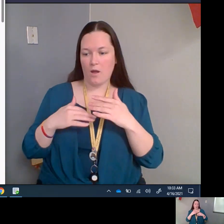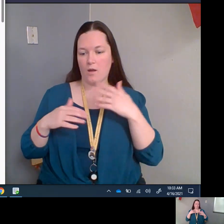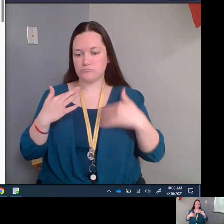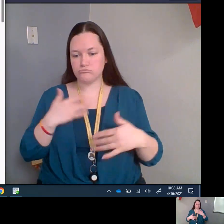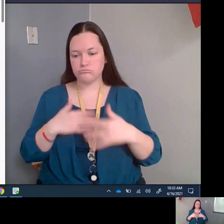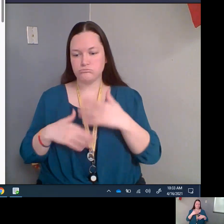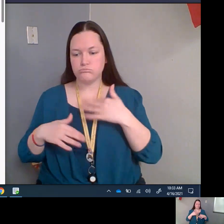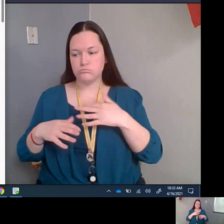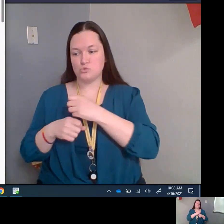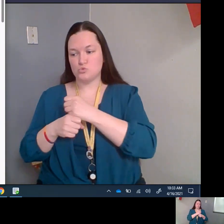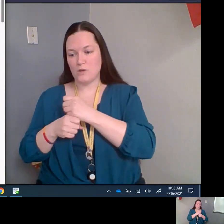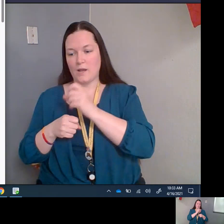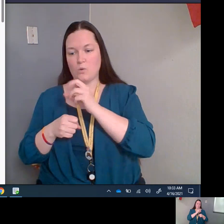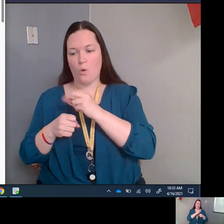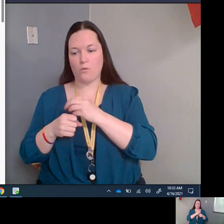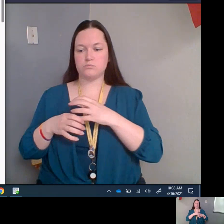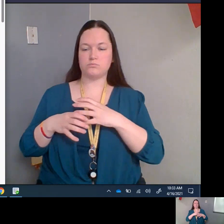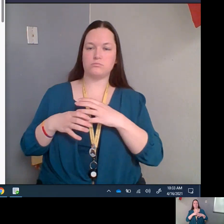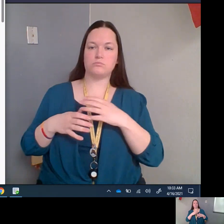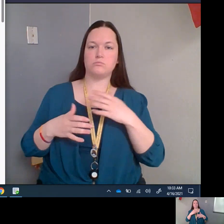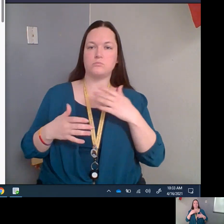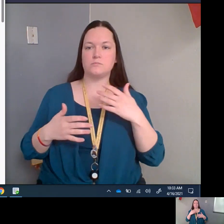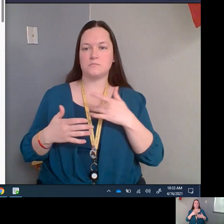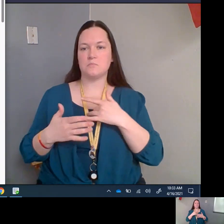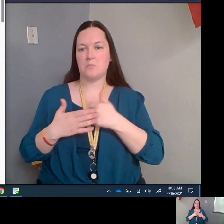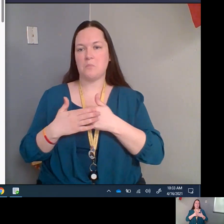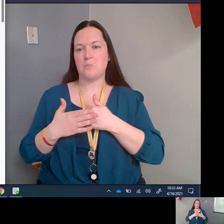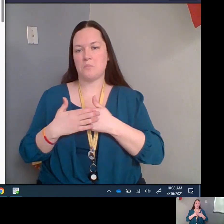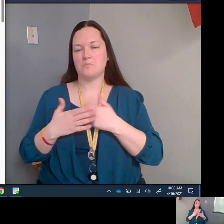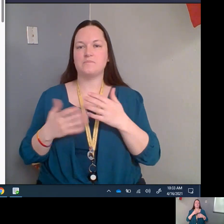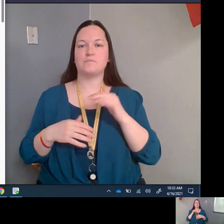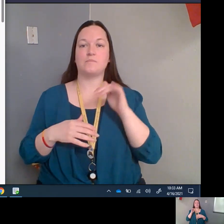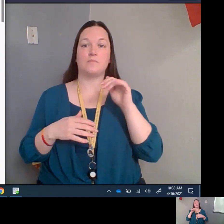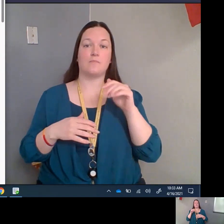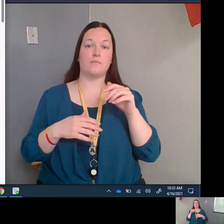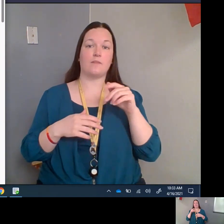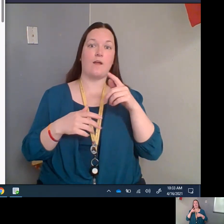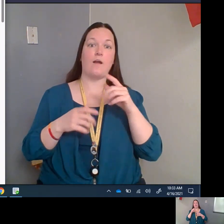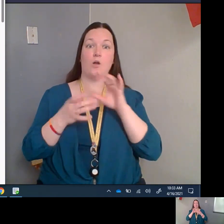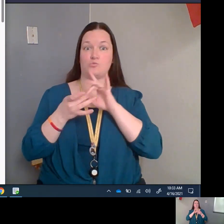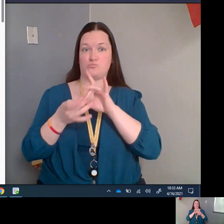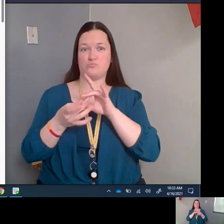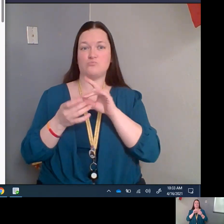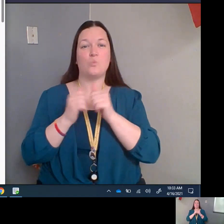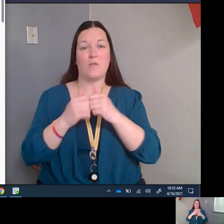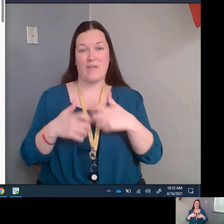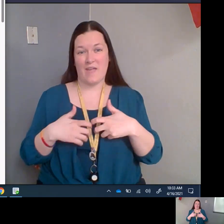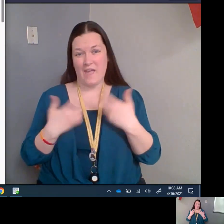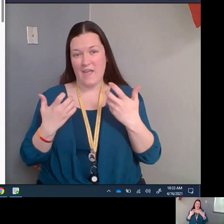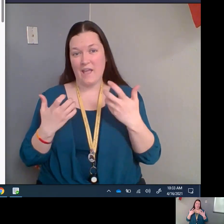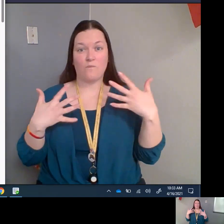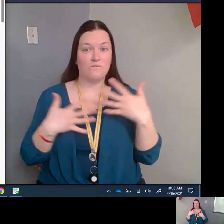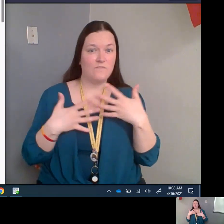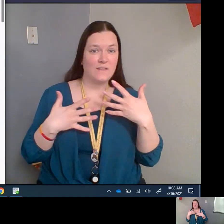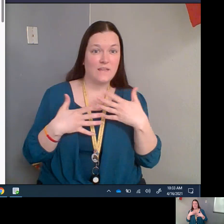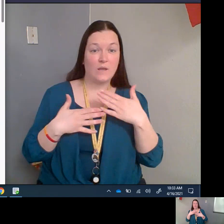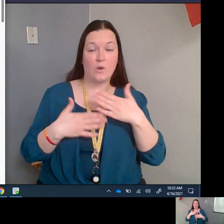dilation. The hypothalamus also plays a role in the emotions such as anger, fear,